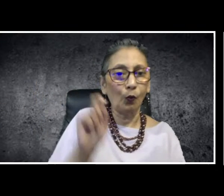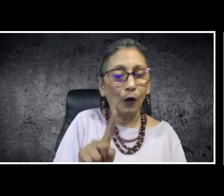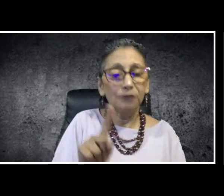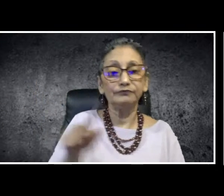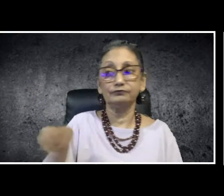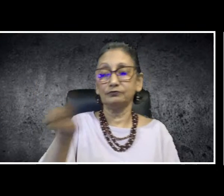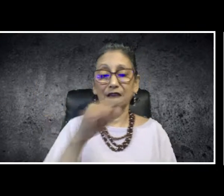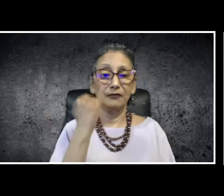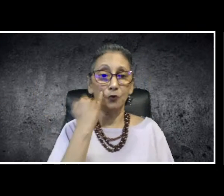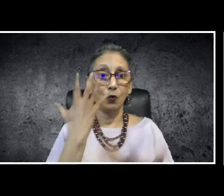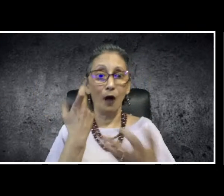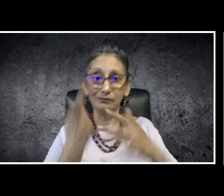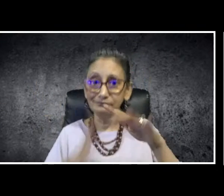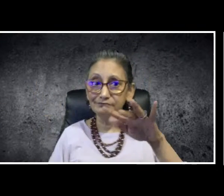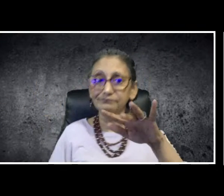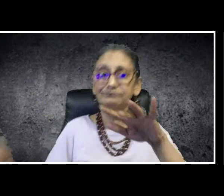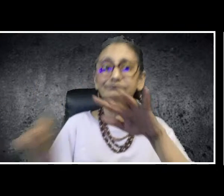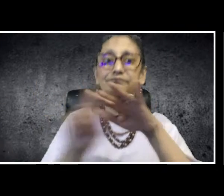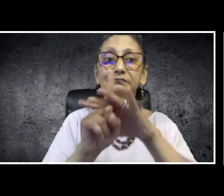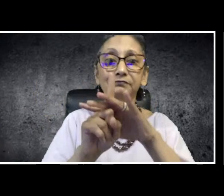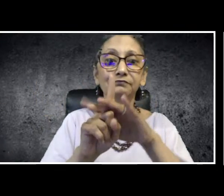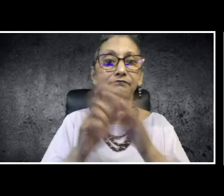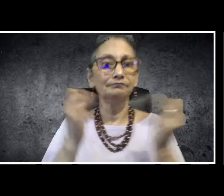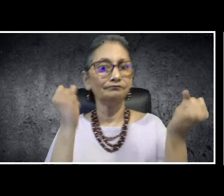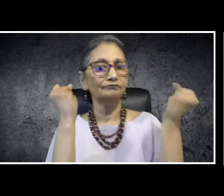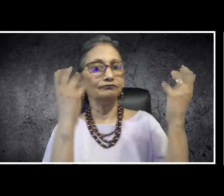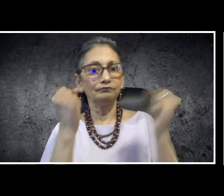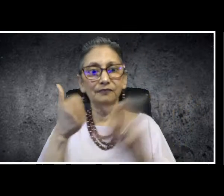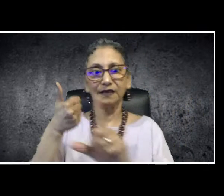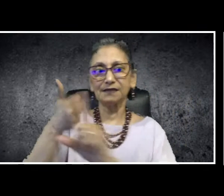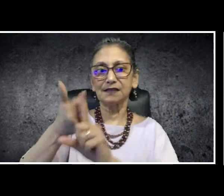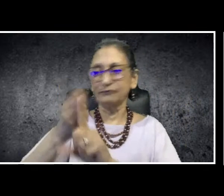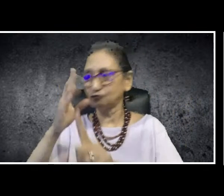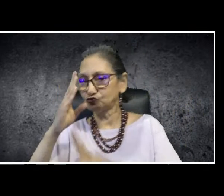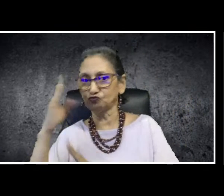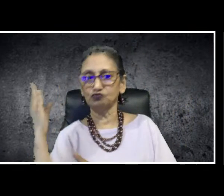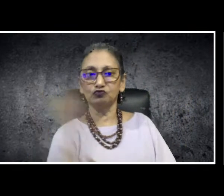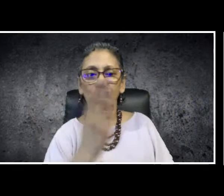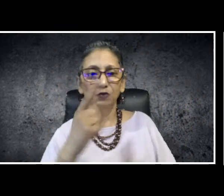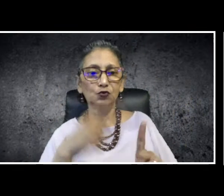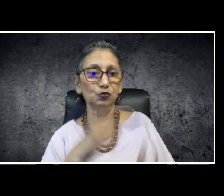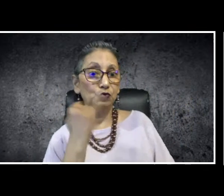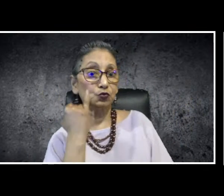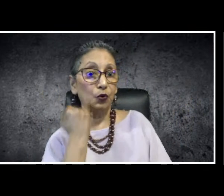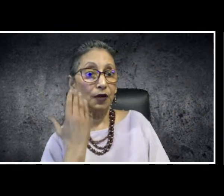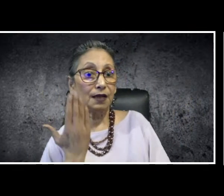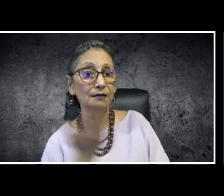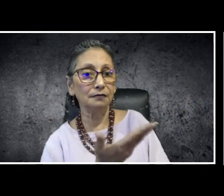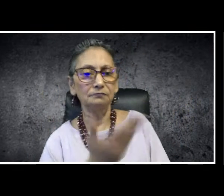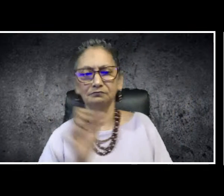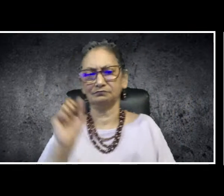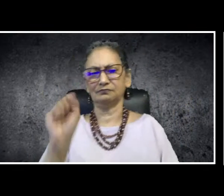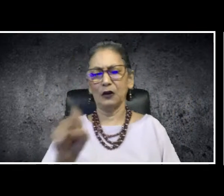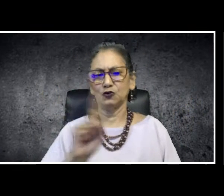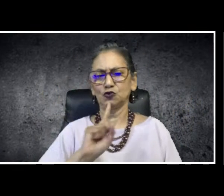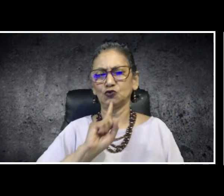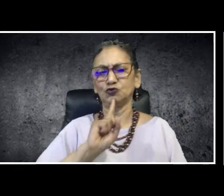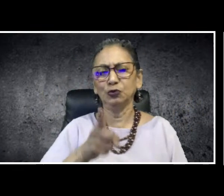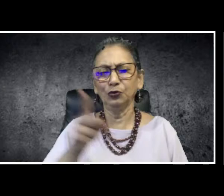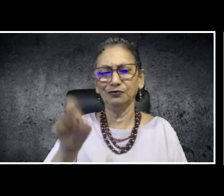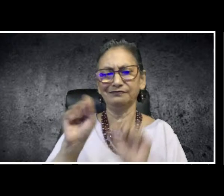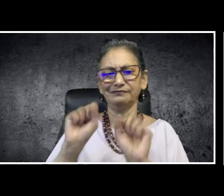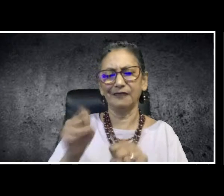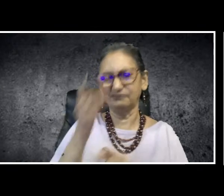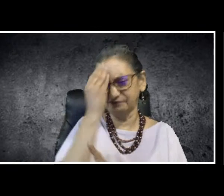We have moderators who are operating behind the scenes to gather your questions, and you are welcome to